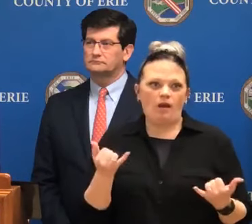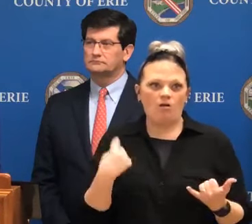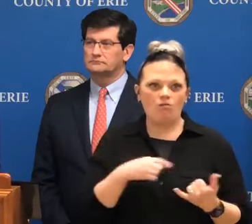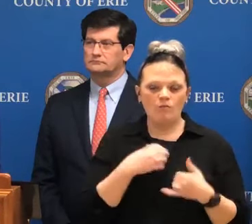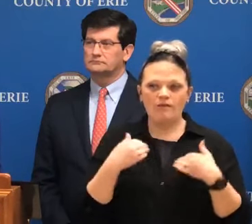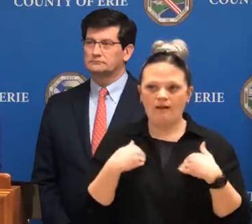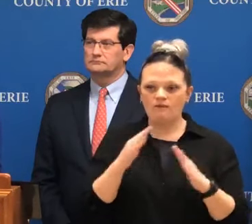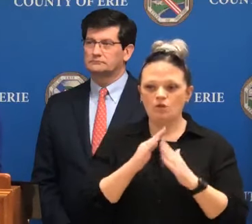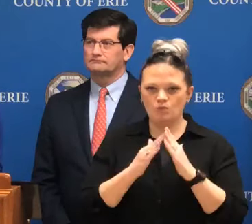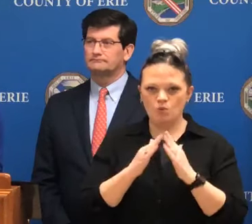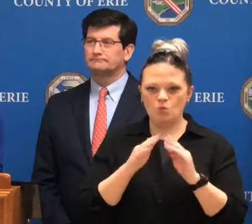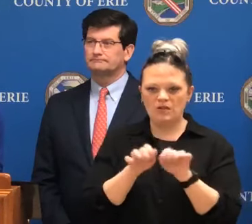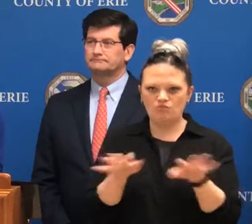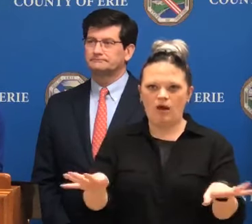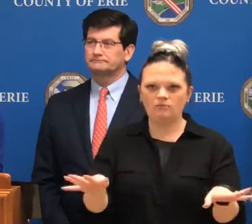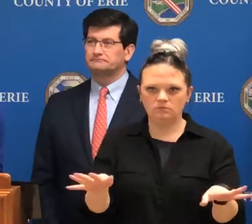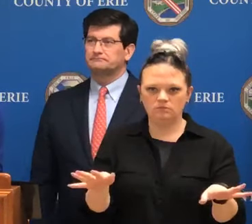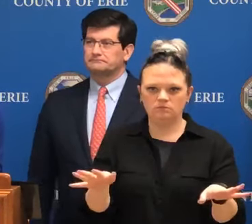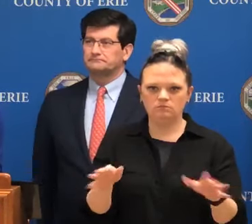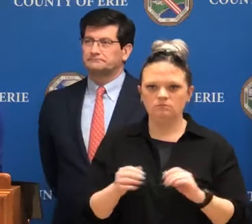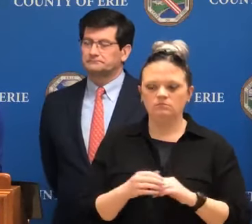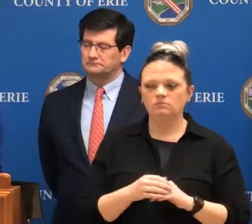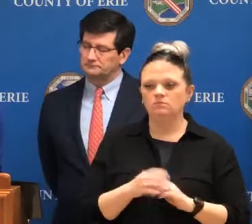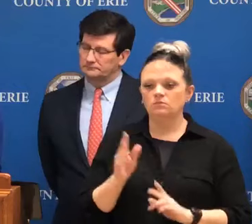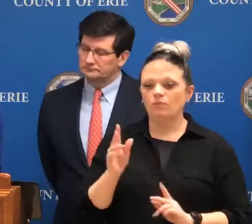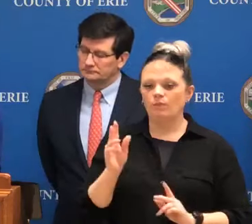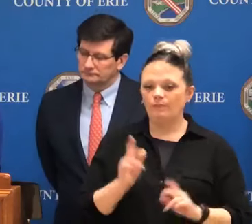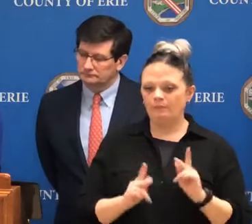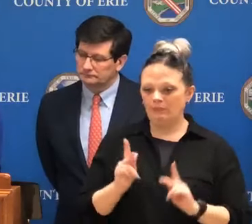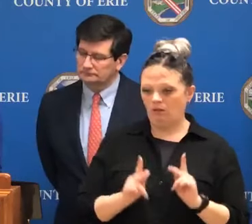have community spread. So people